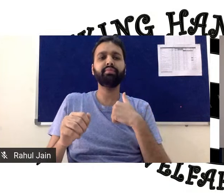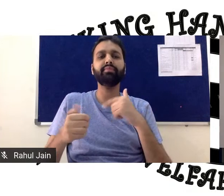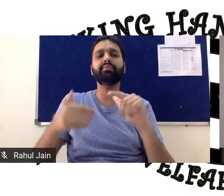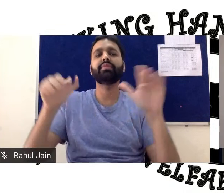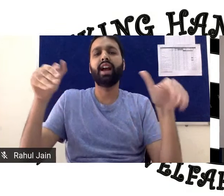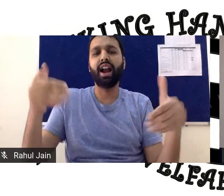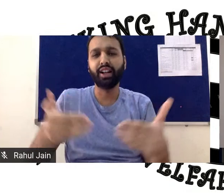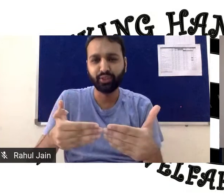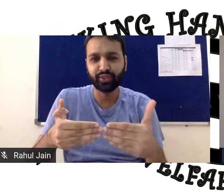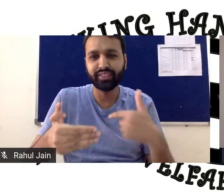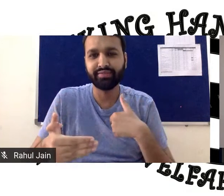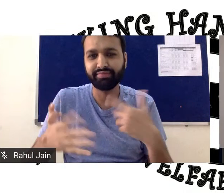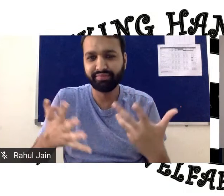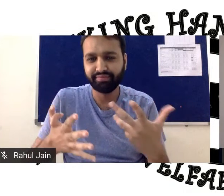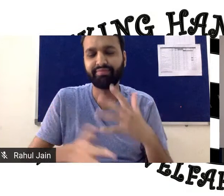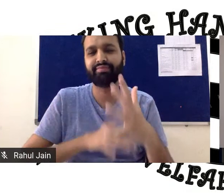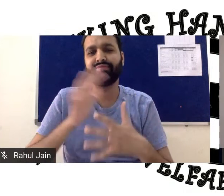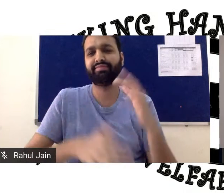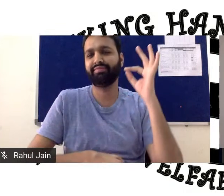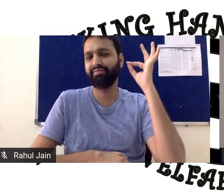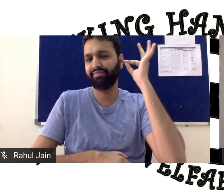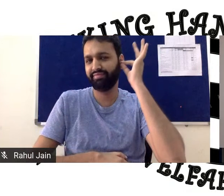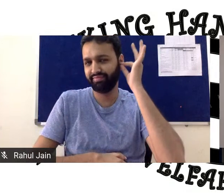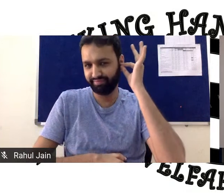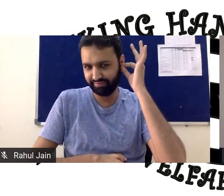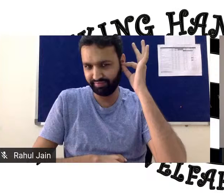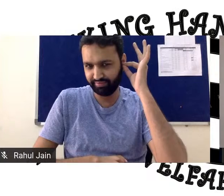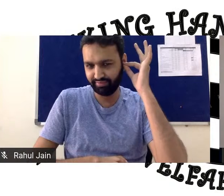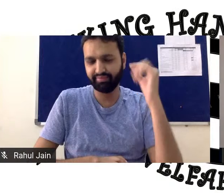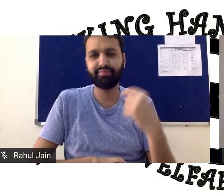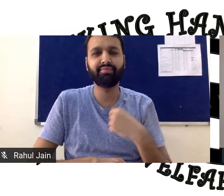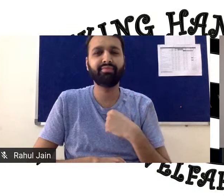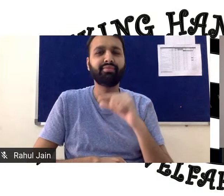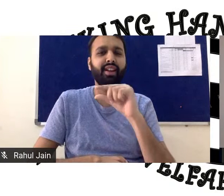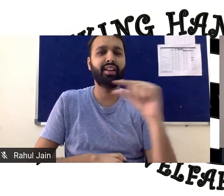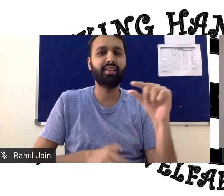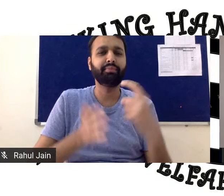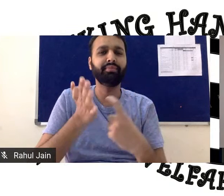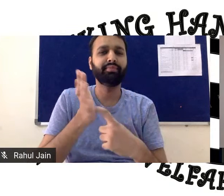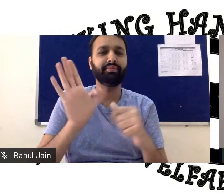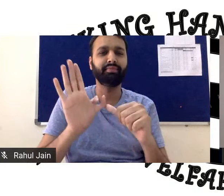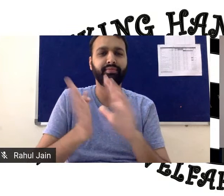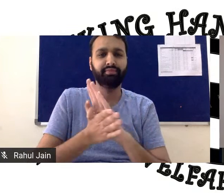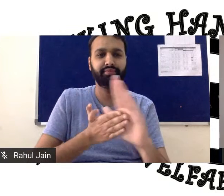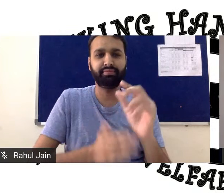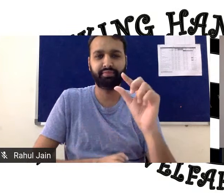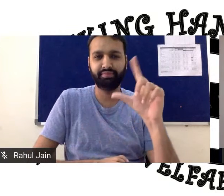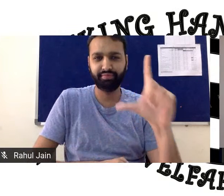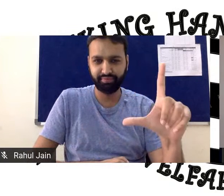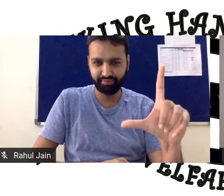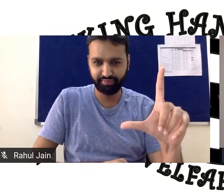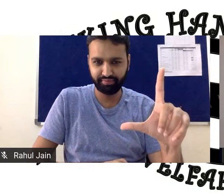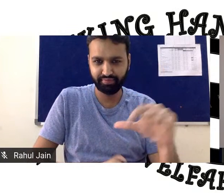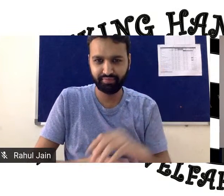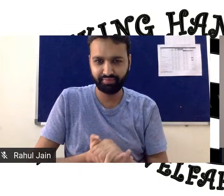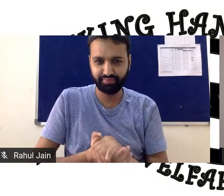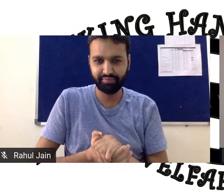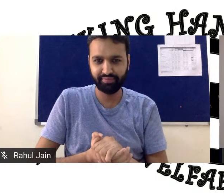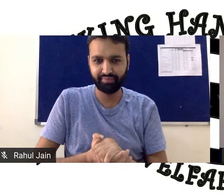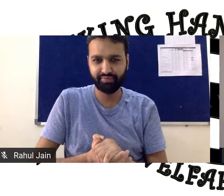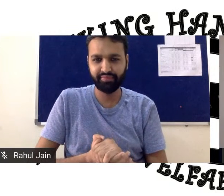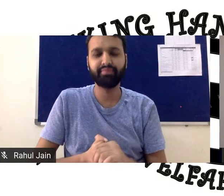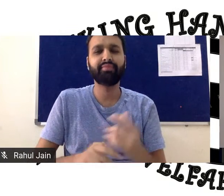All right. So let me introduce myself. My name is Rahul. This is my sign name, and yeah, that is